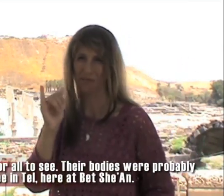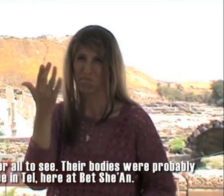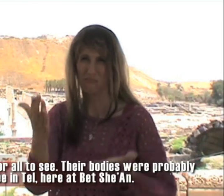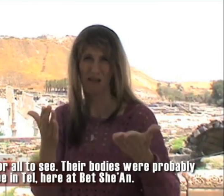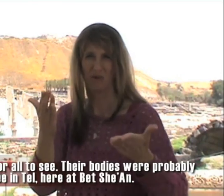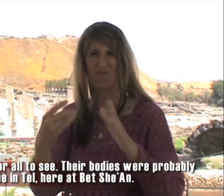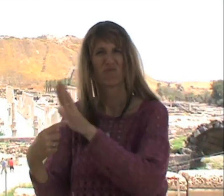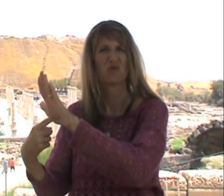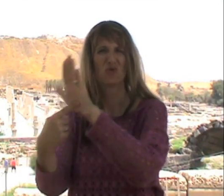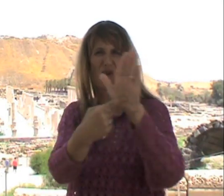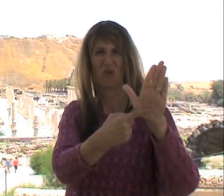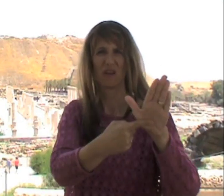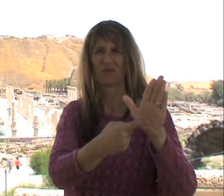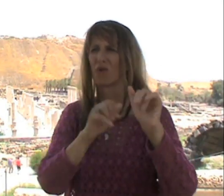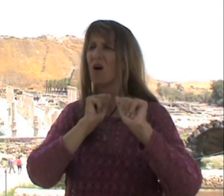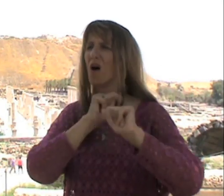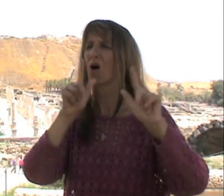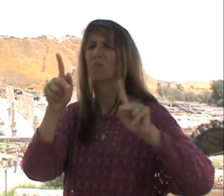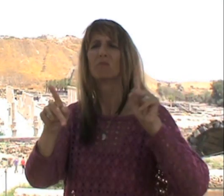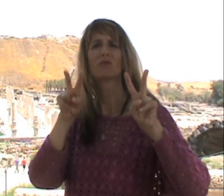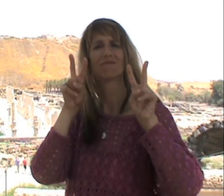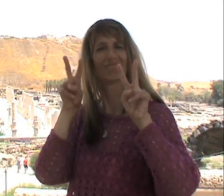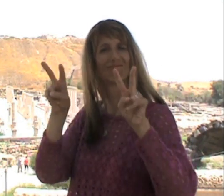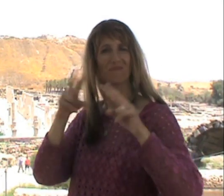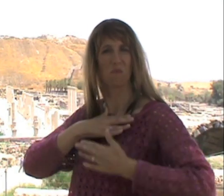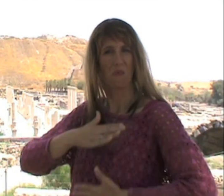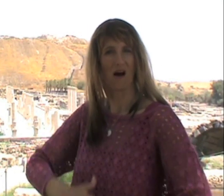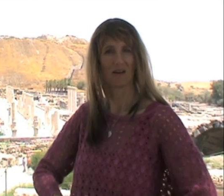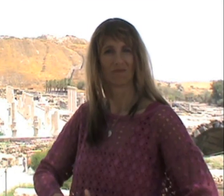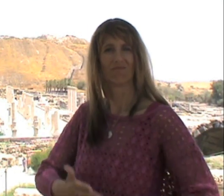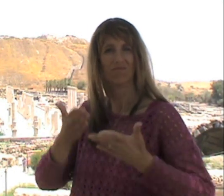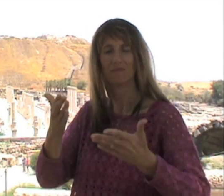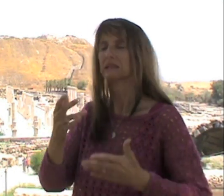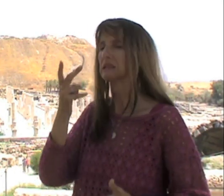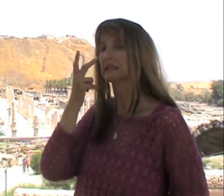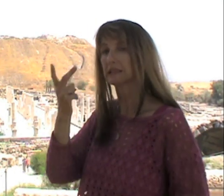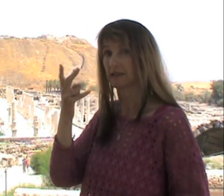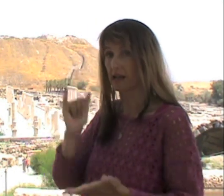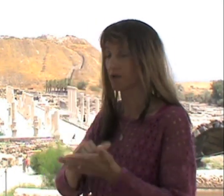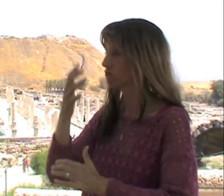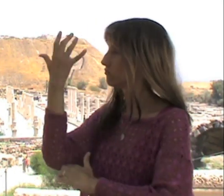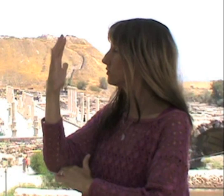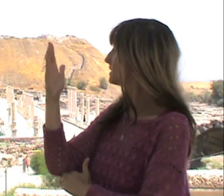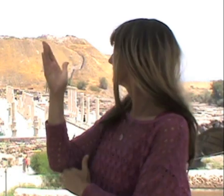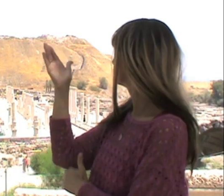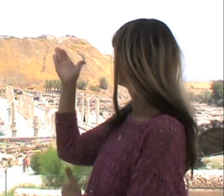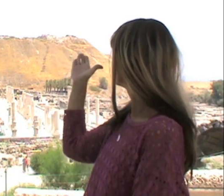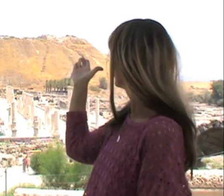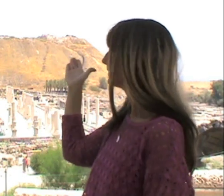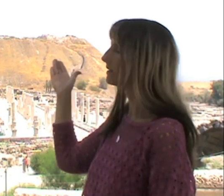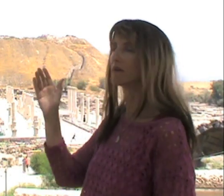wall to show all the people everywhere, the wall at Beth-shean, as we see